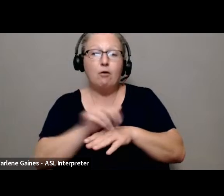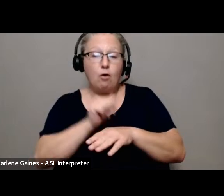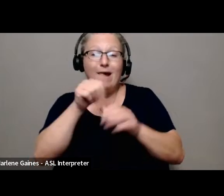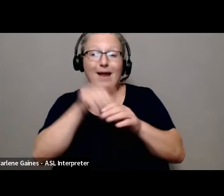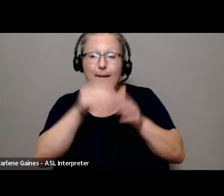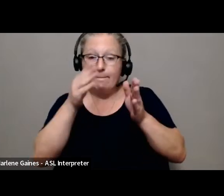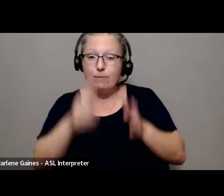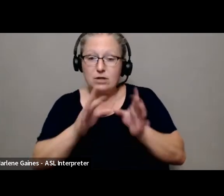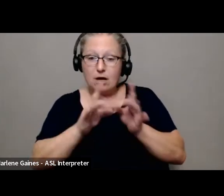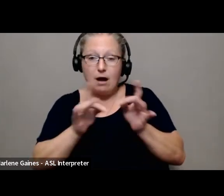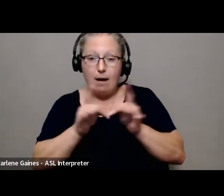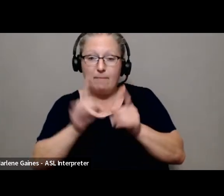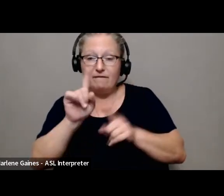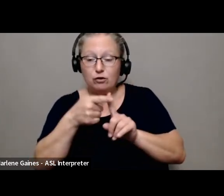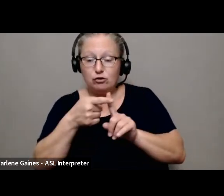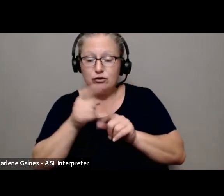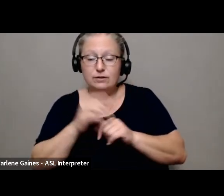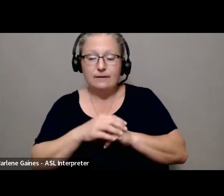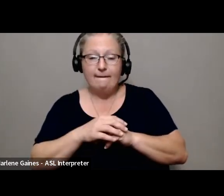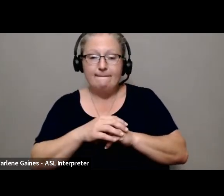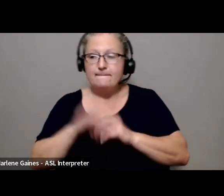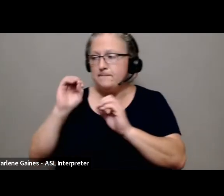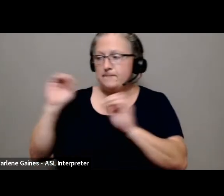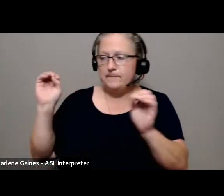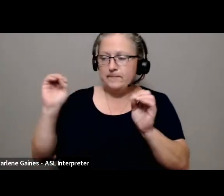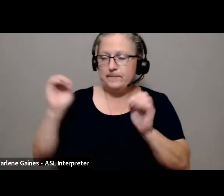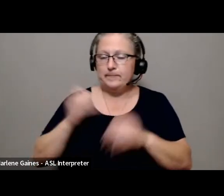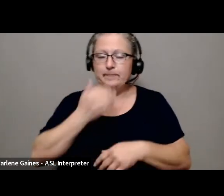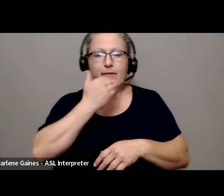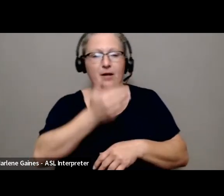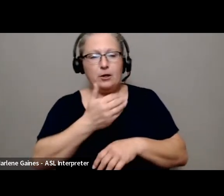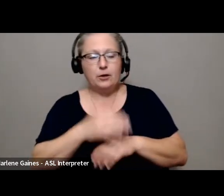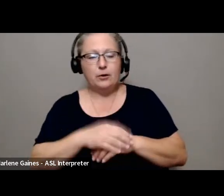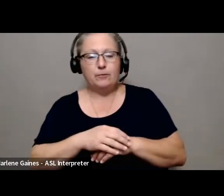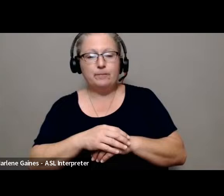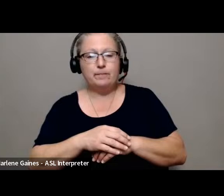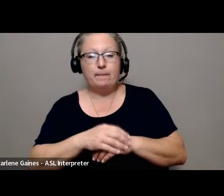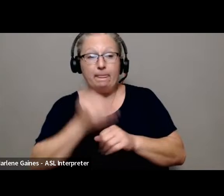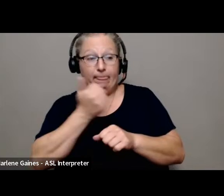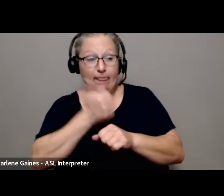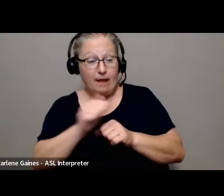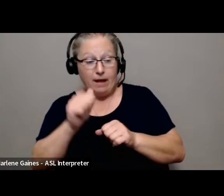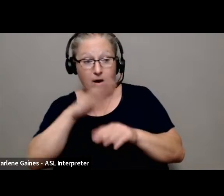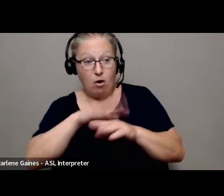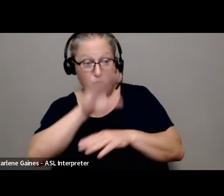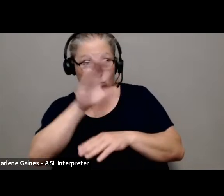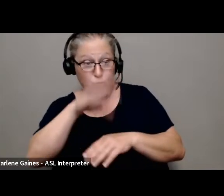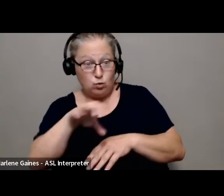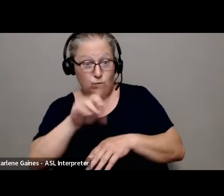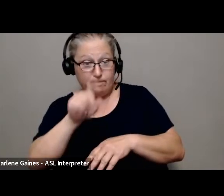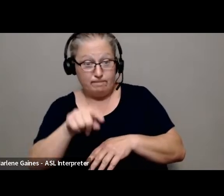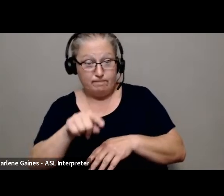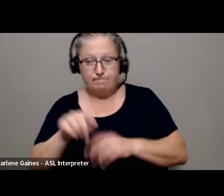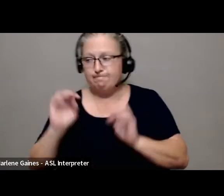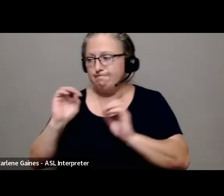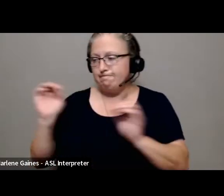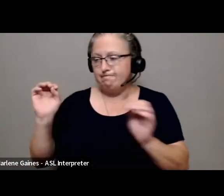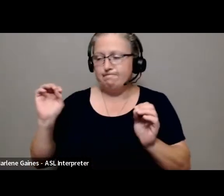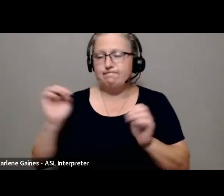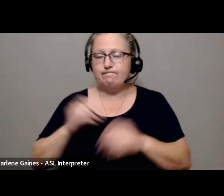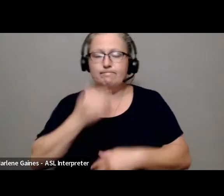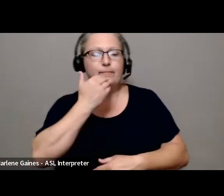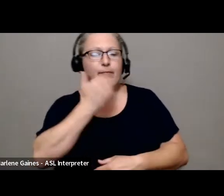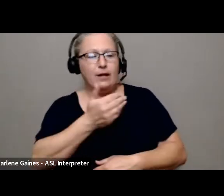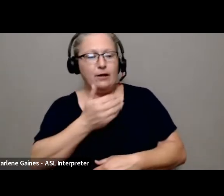in-person comment requests first. There are none. Thank you. Are there any on Zoom? There are none. Thank